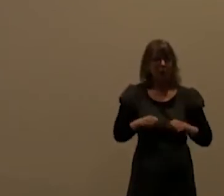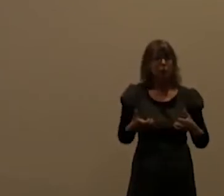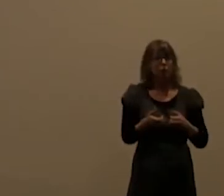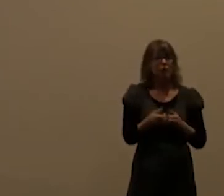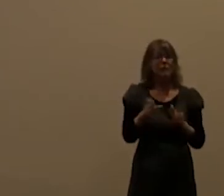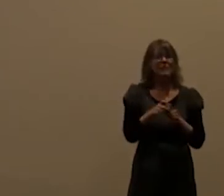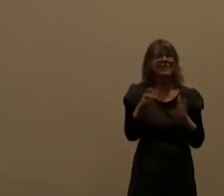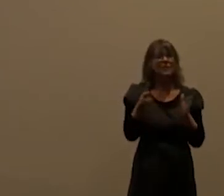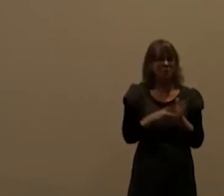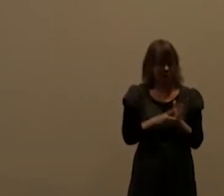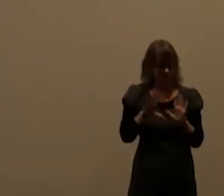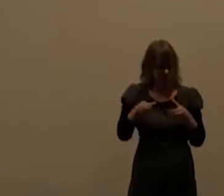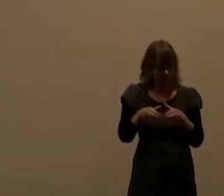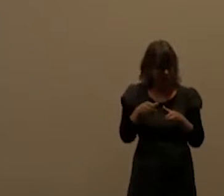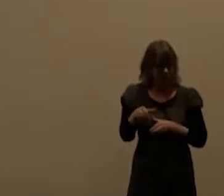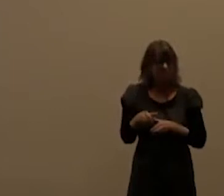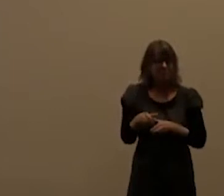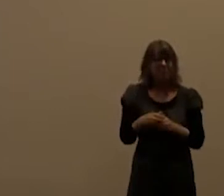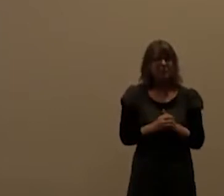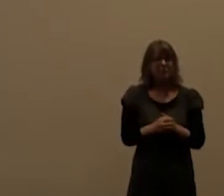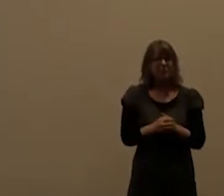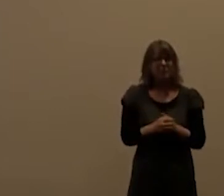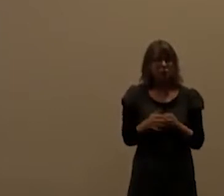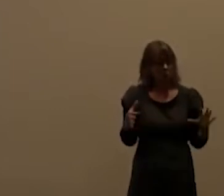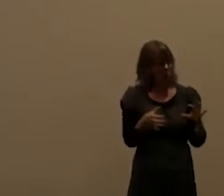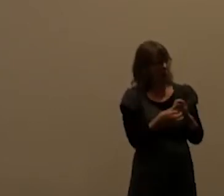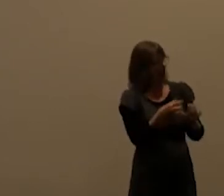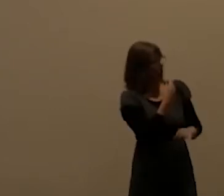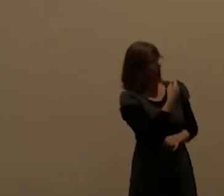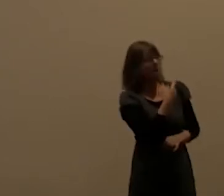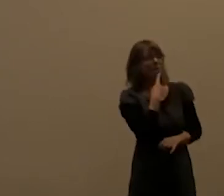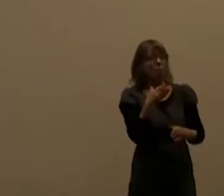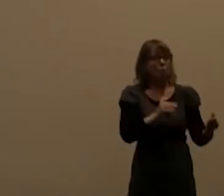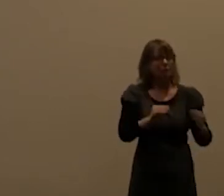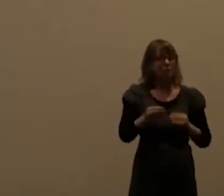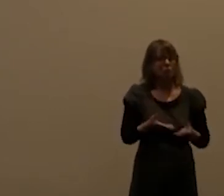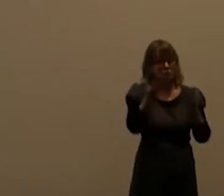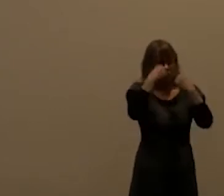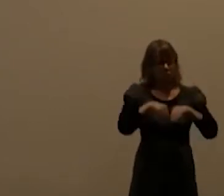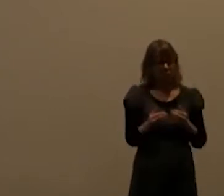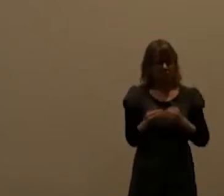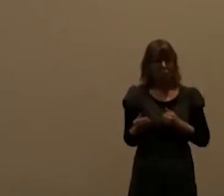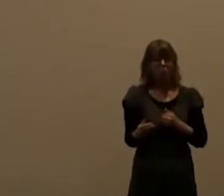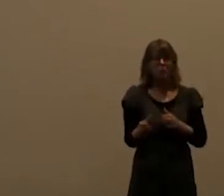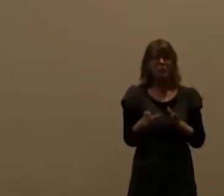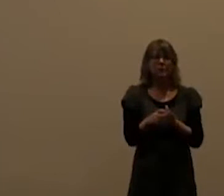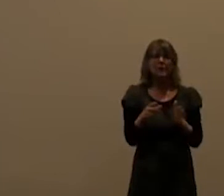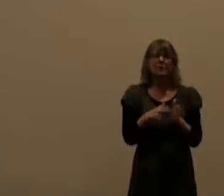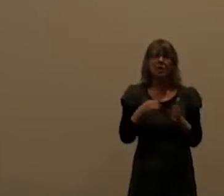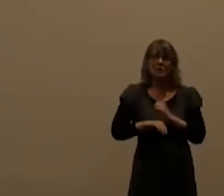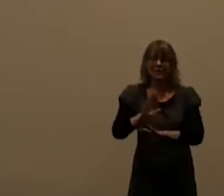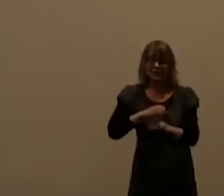included a short link to there. So just great intro-level guided learning there. That Dataverse for Teams in a Day material